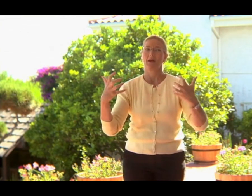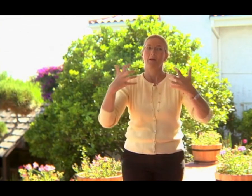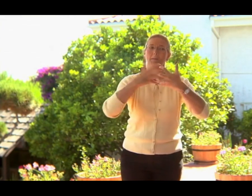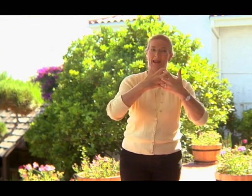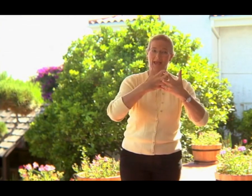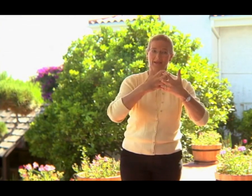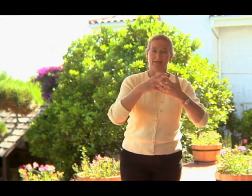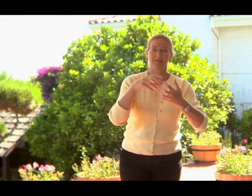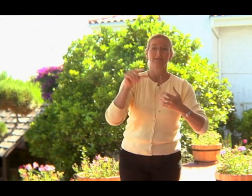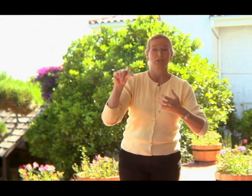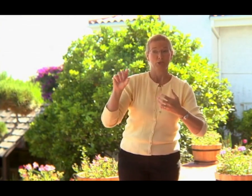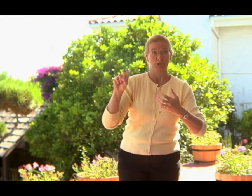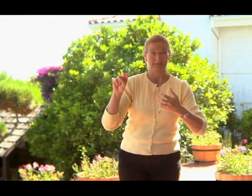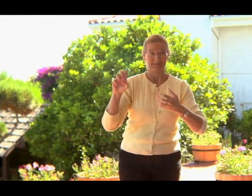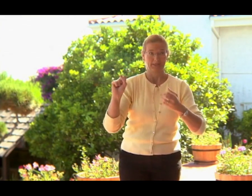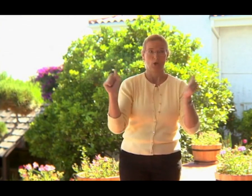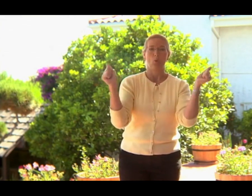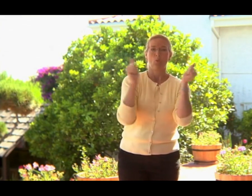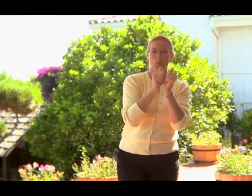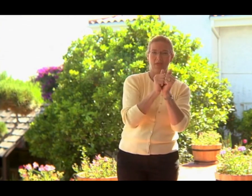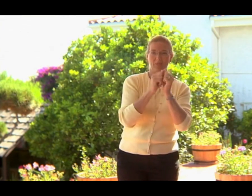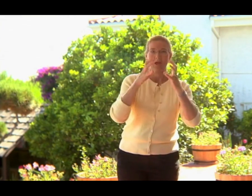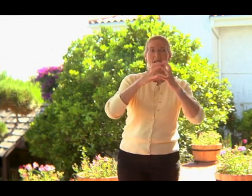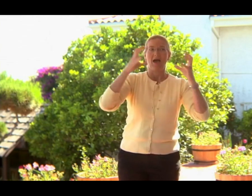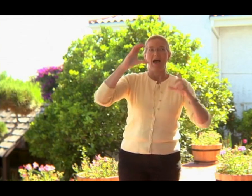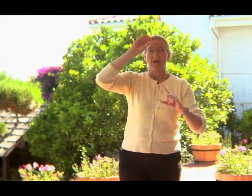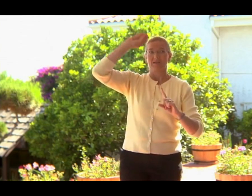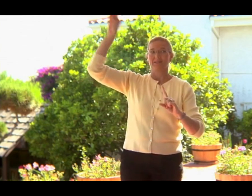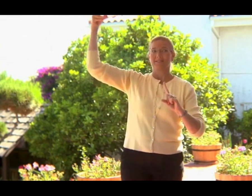It is usually a combination of genes and sun exposure,